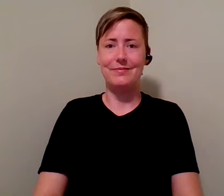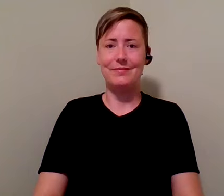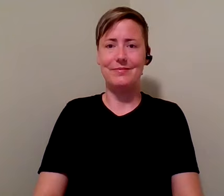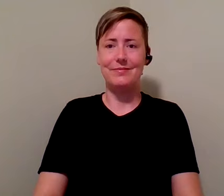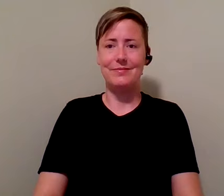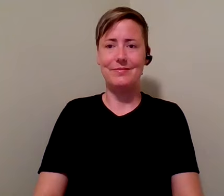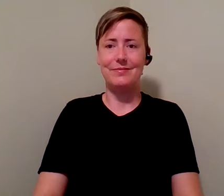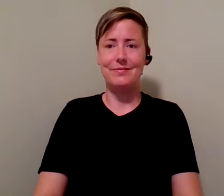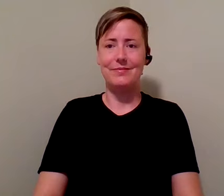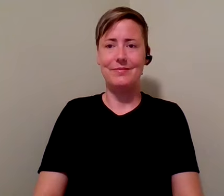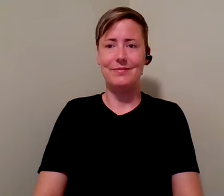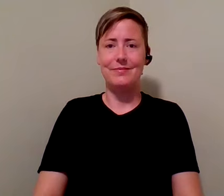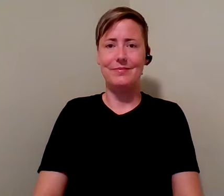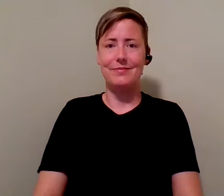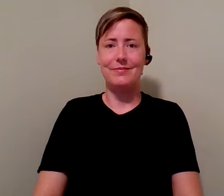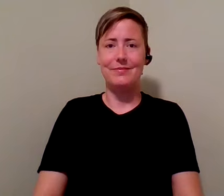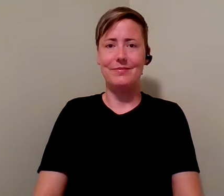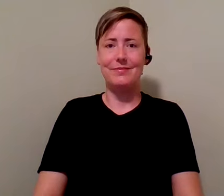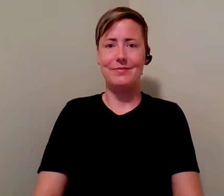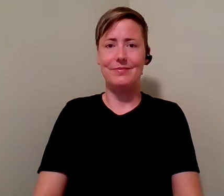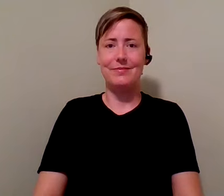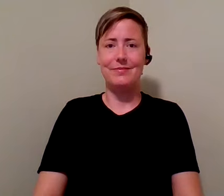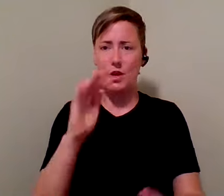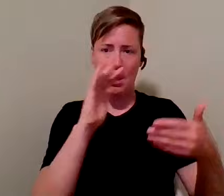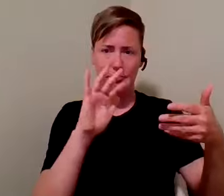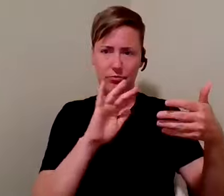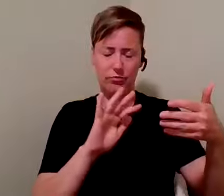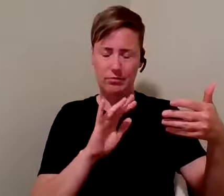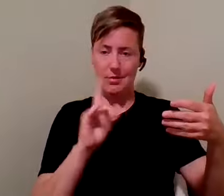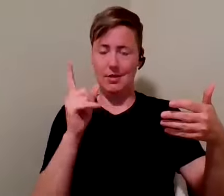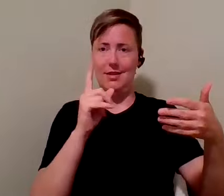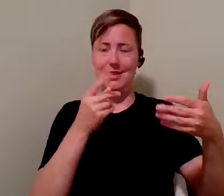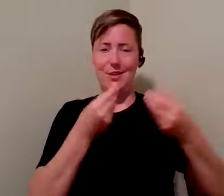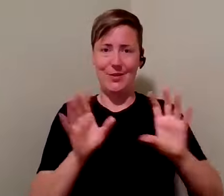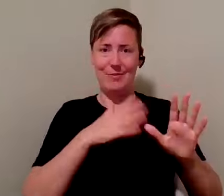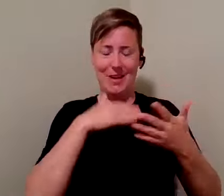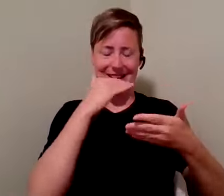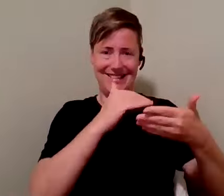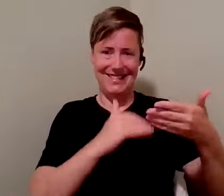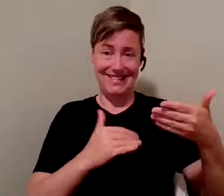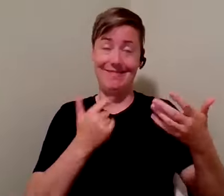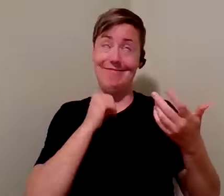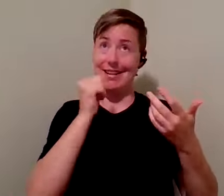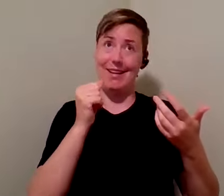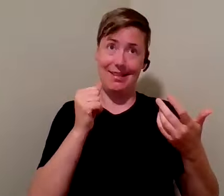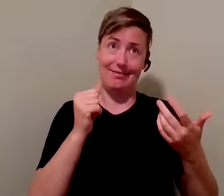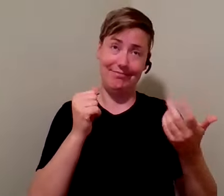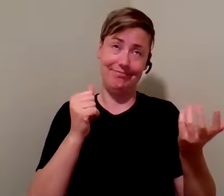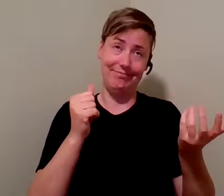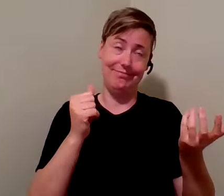Okay, just finding my spot again. I keep losing where I am, which is not uncommon for me. Our speaker today will share